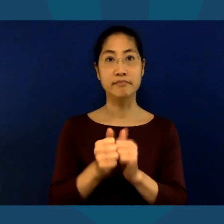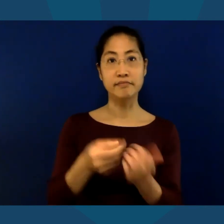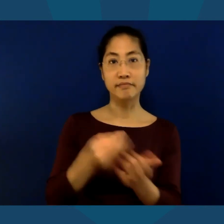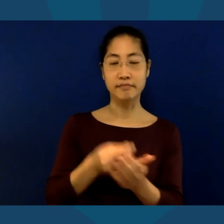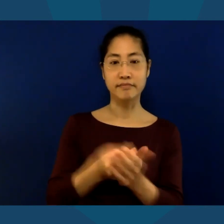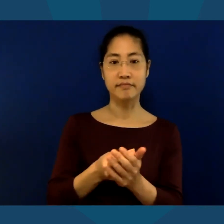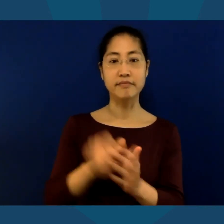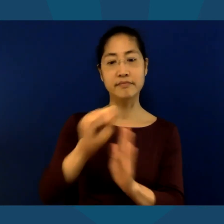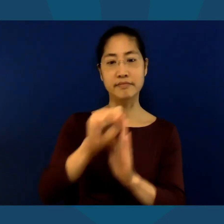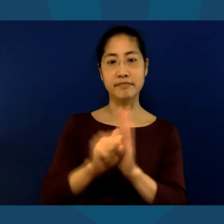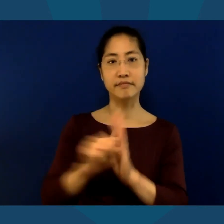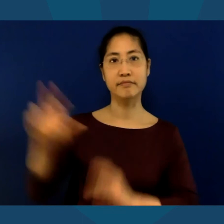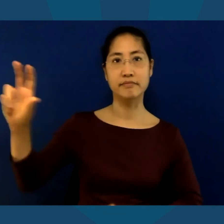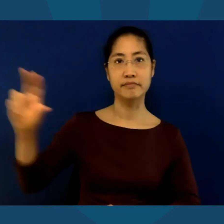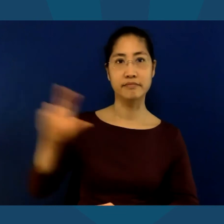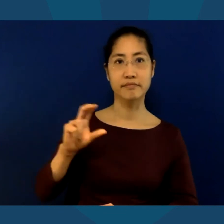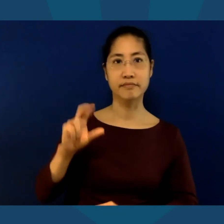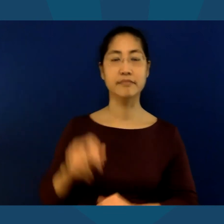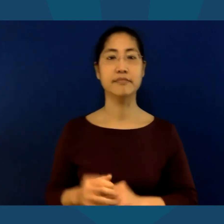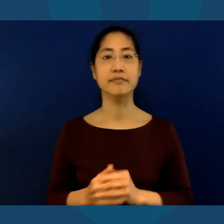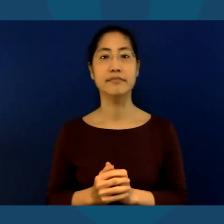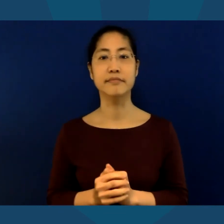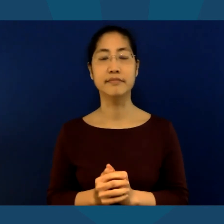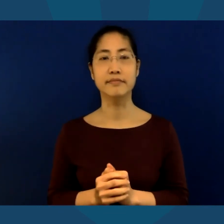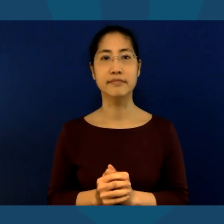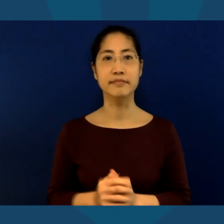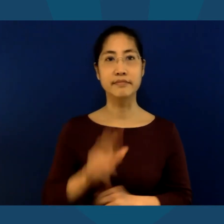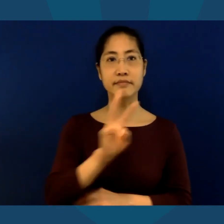Campaign funding, participating.